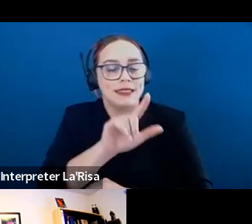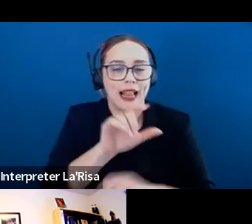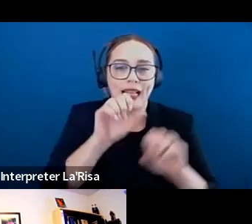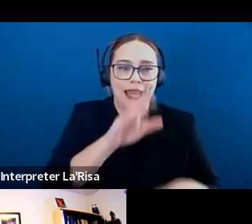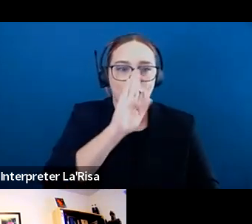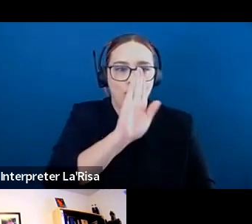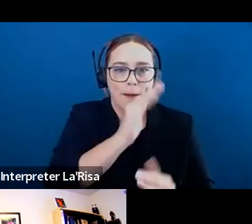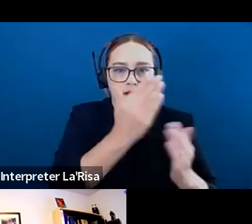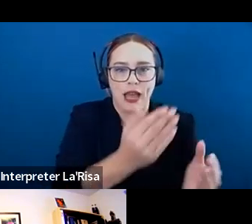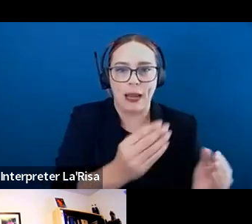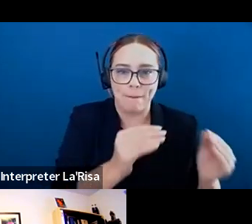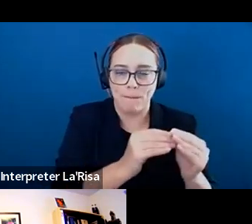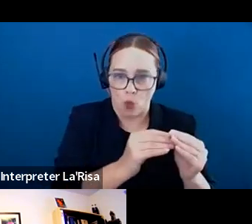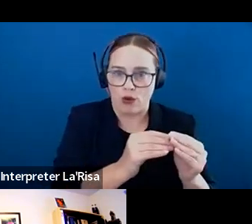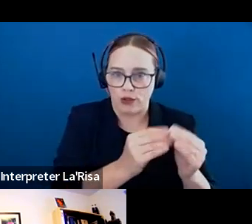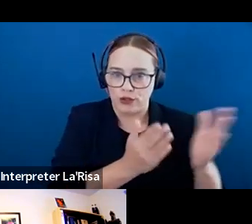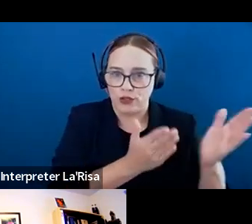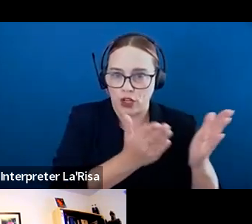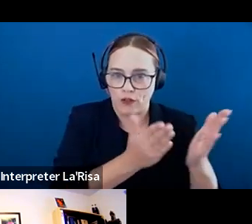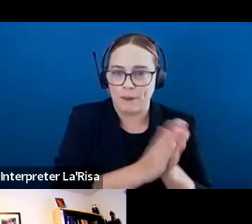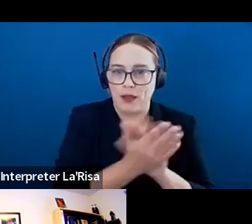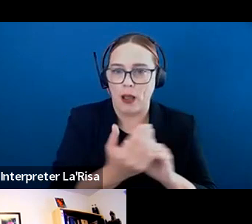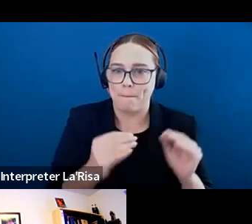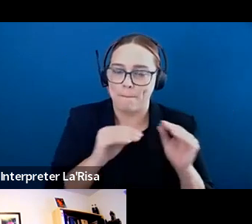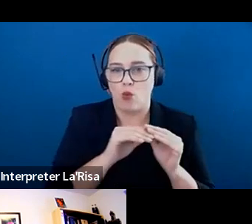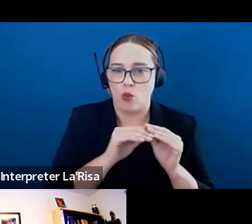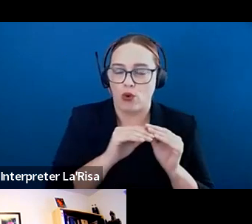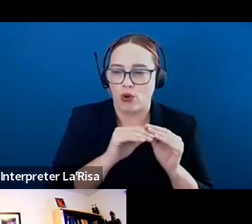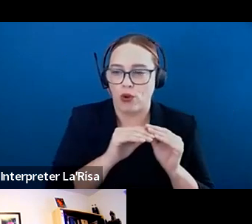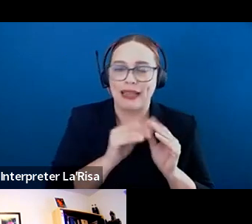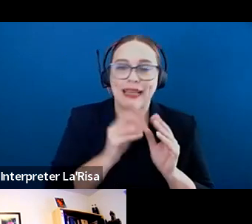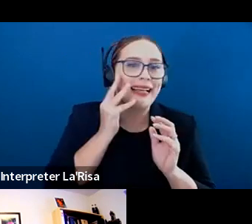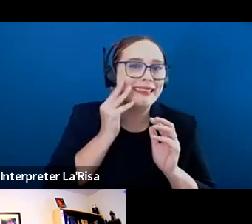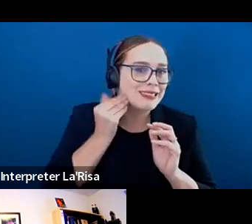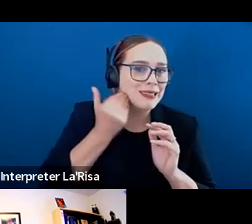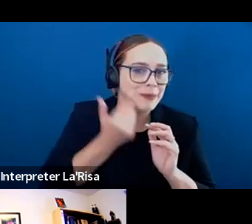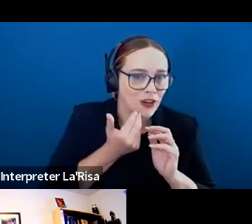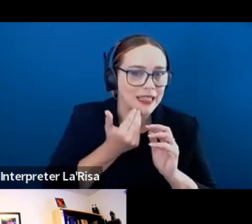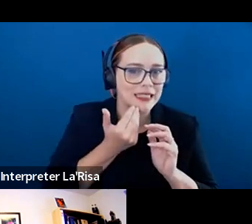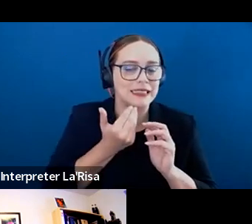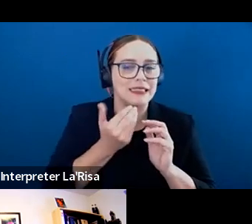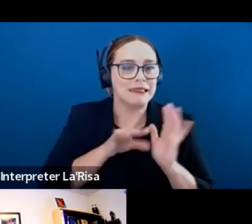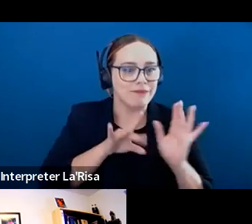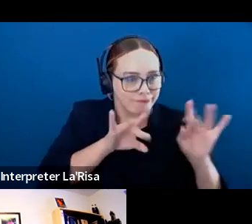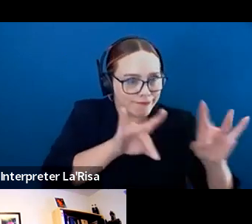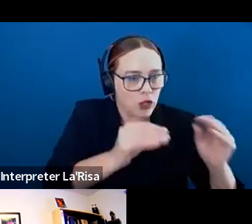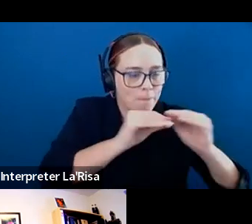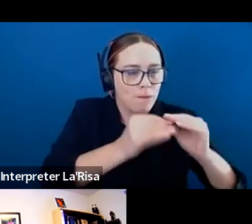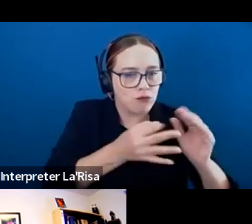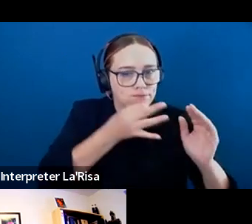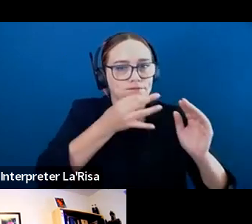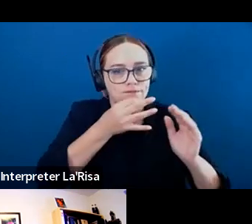directly provide more of those services and become more experienced and gain more expertise in that